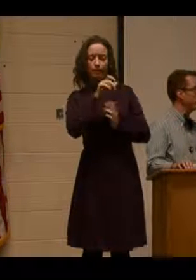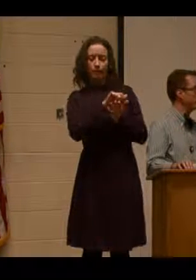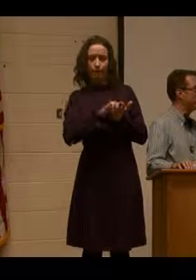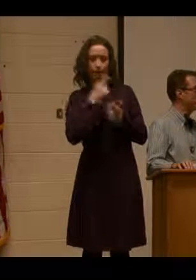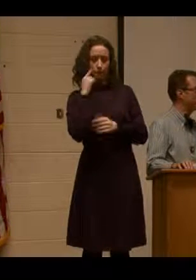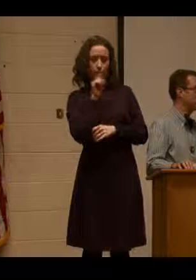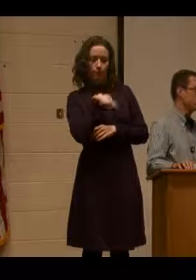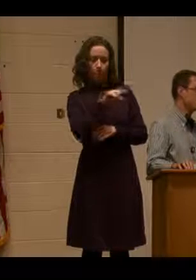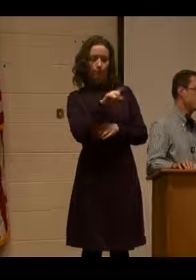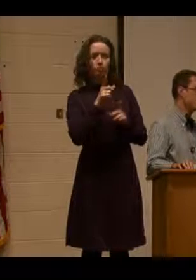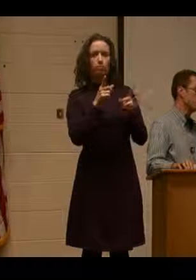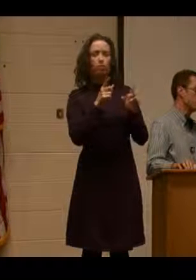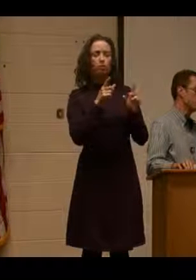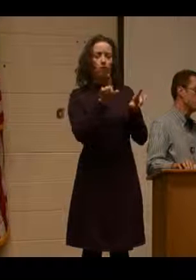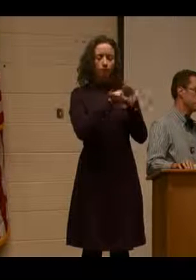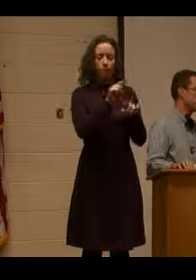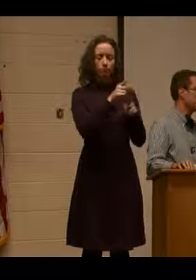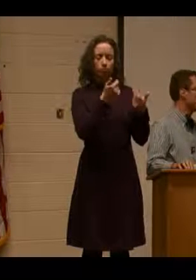money.